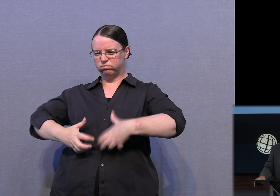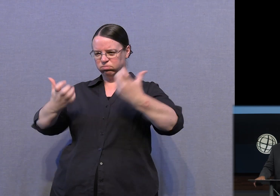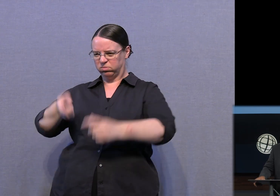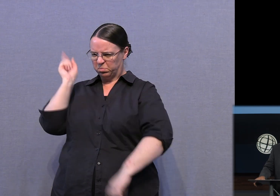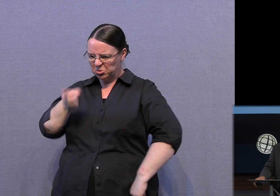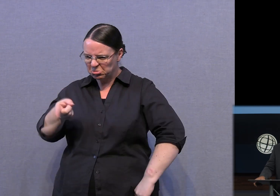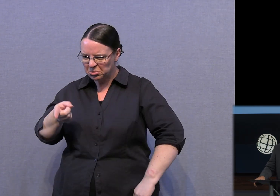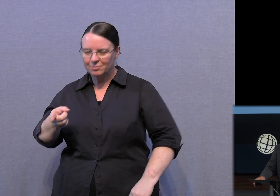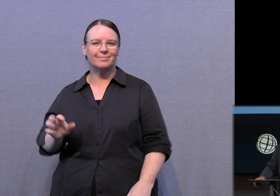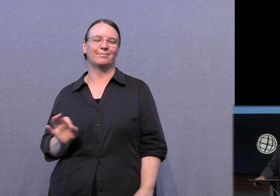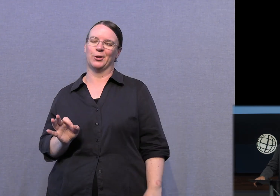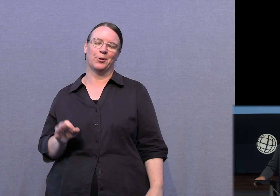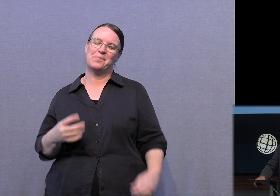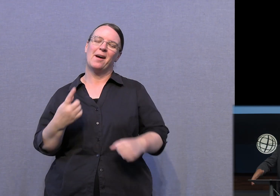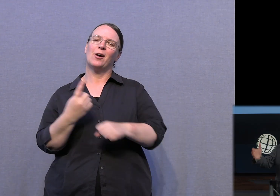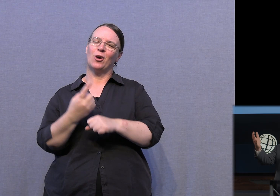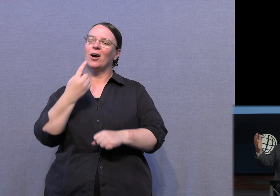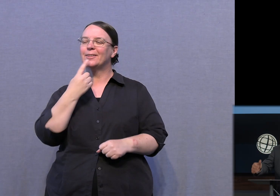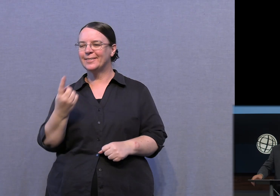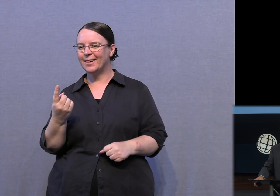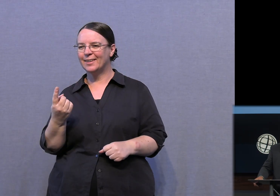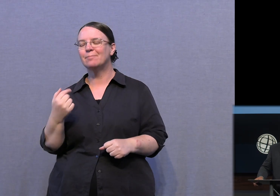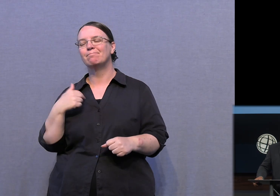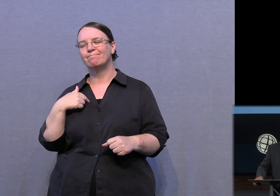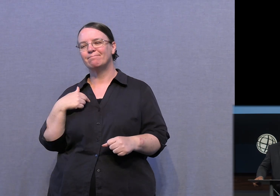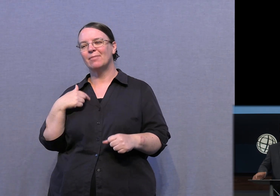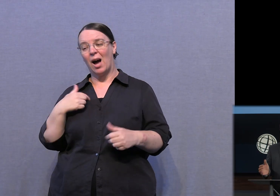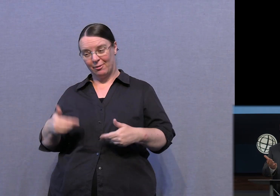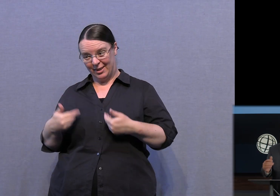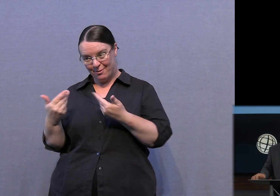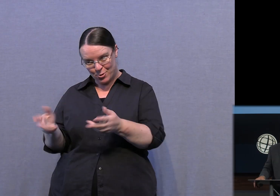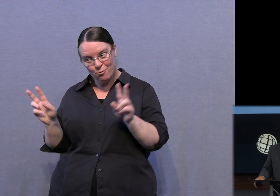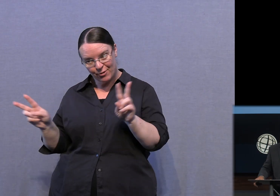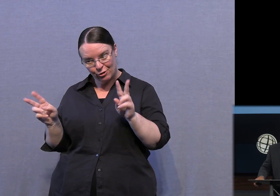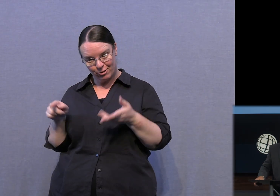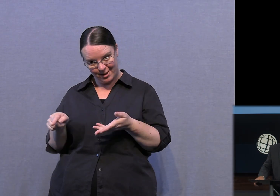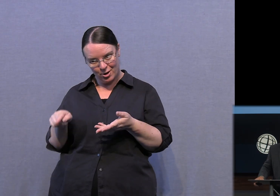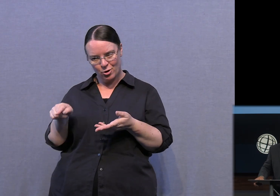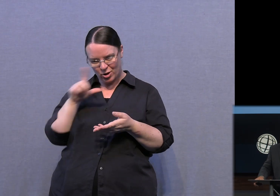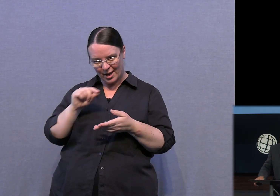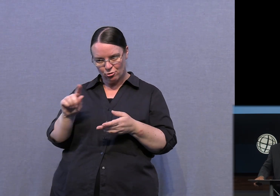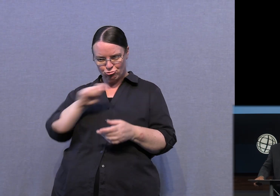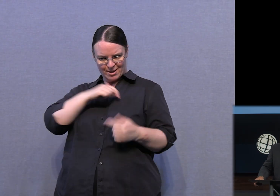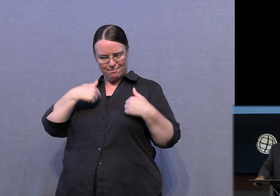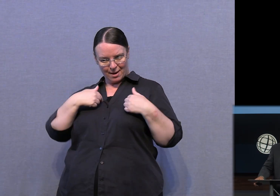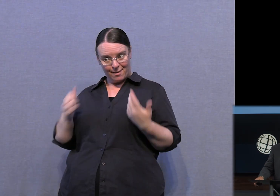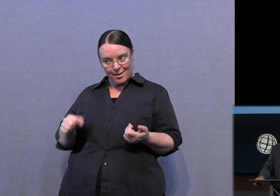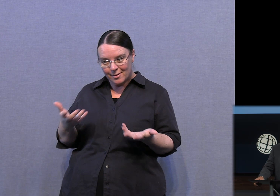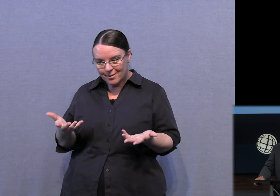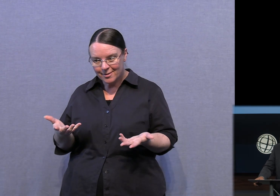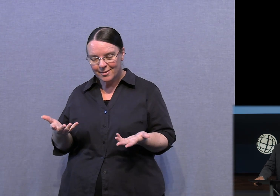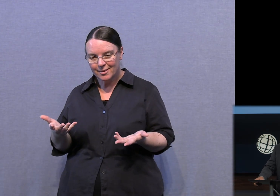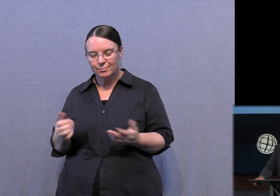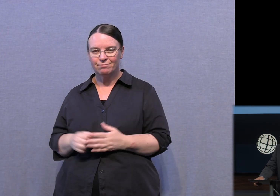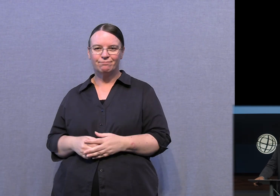could have done, God could have said, Elijah, I've given you this incredible victory. Can't you just trust me to protect you now? But God